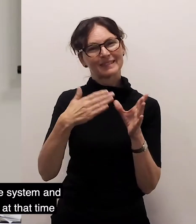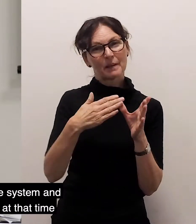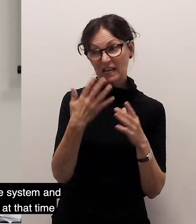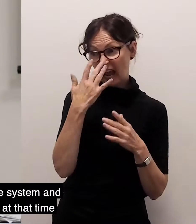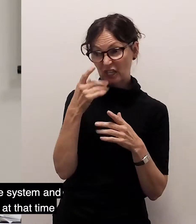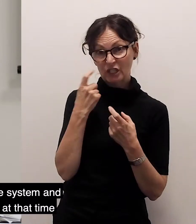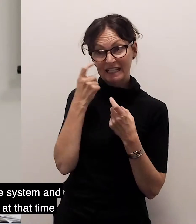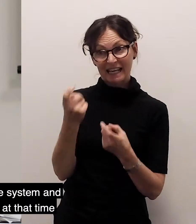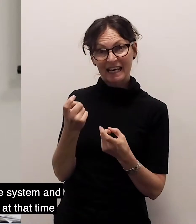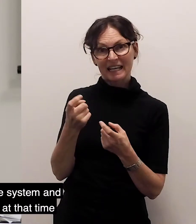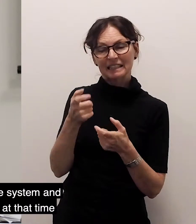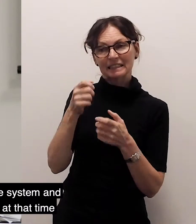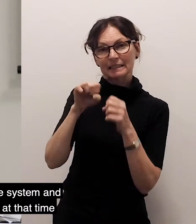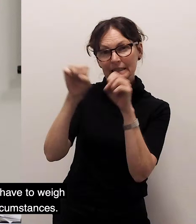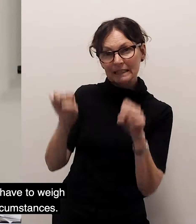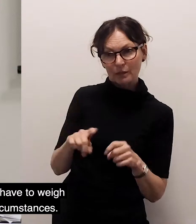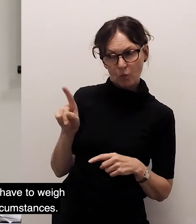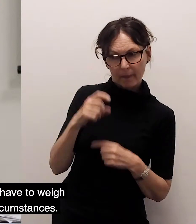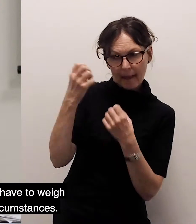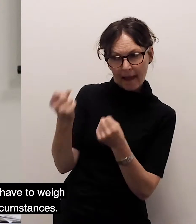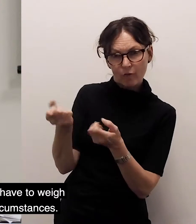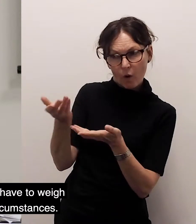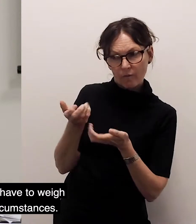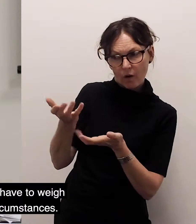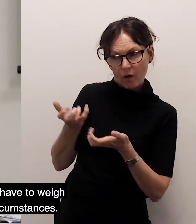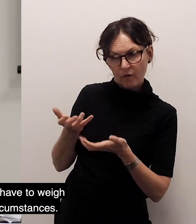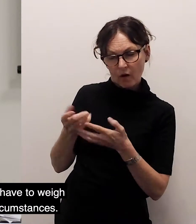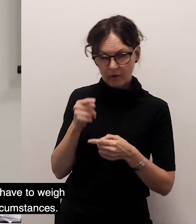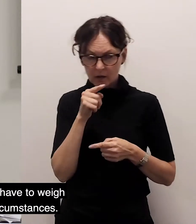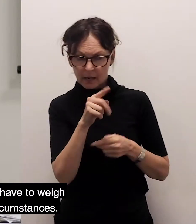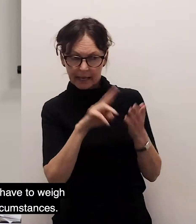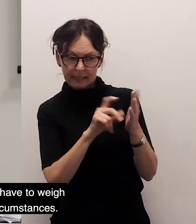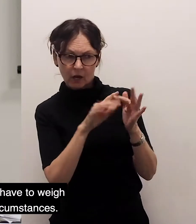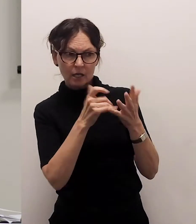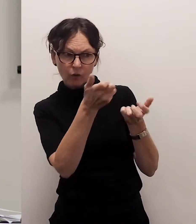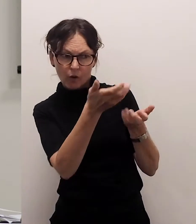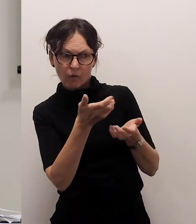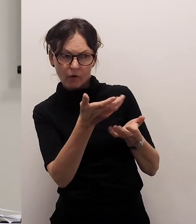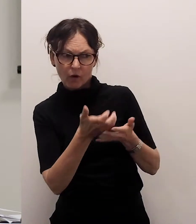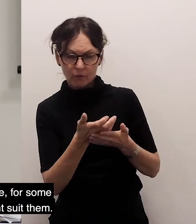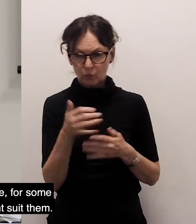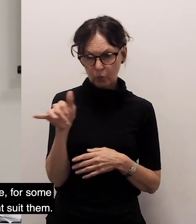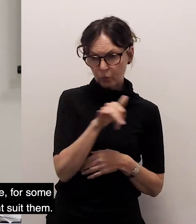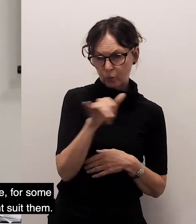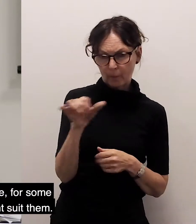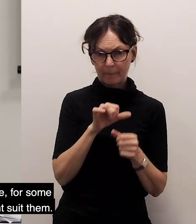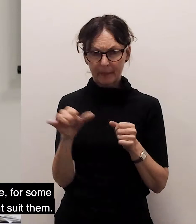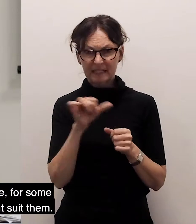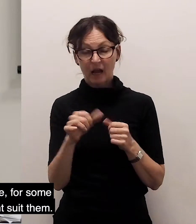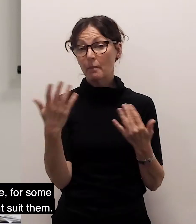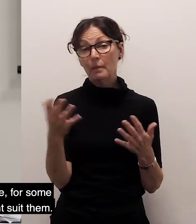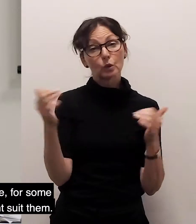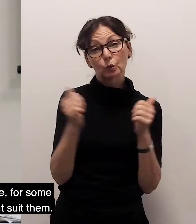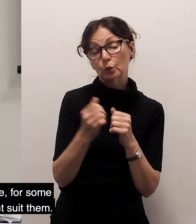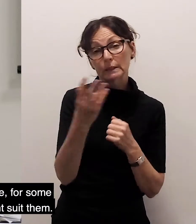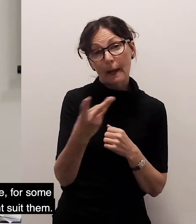the aged care system and what they offer at that time as to, and you'd have to weigh up your own circumstances. There might be, for some people it